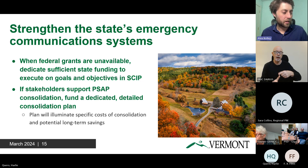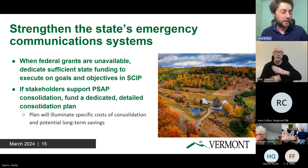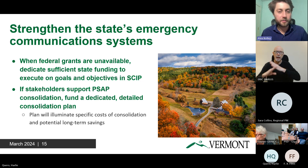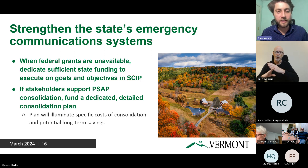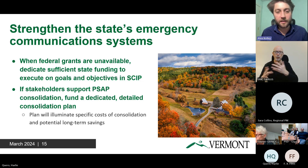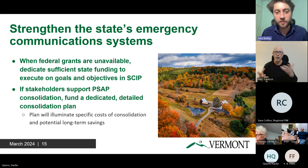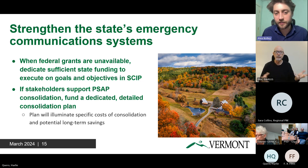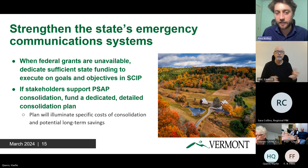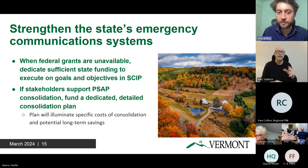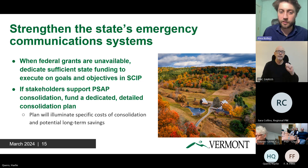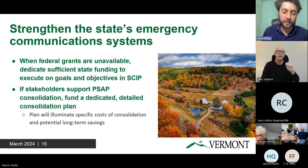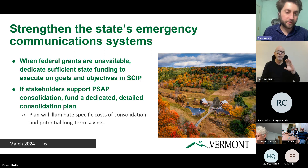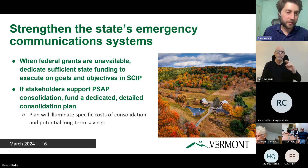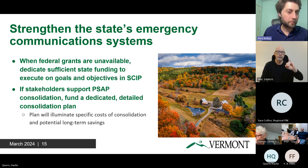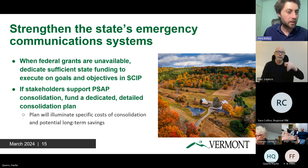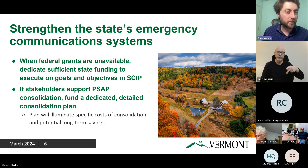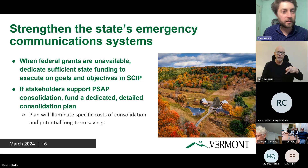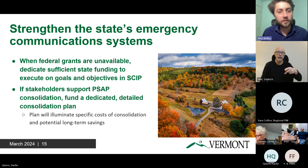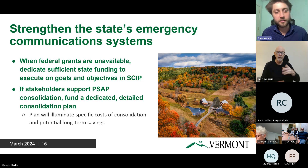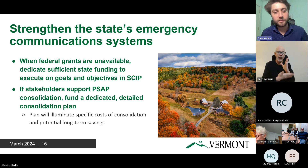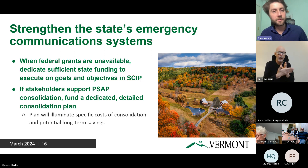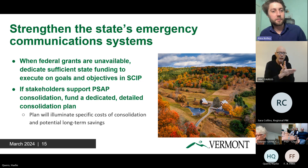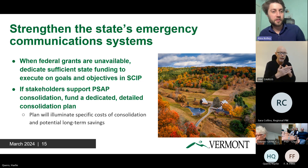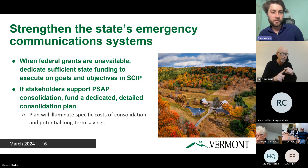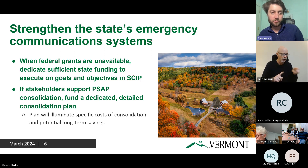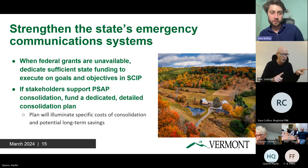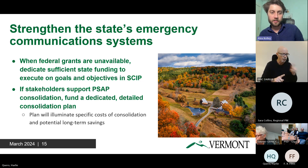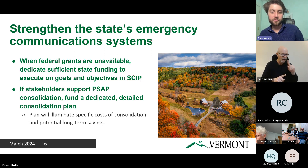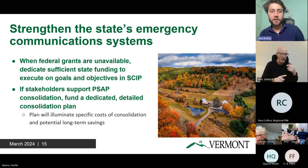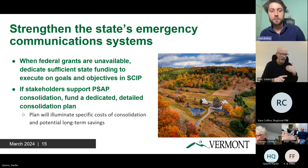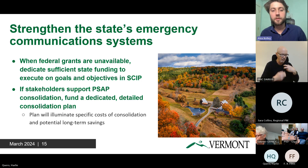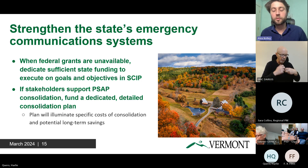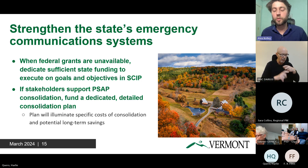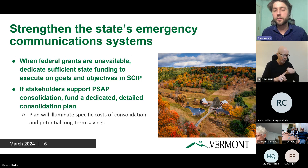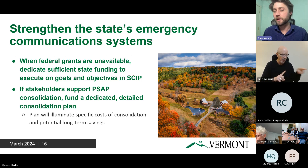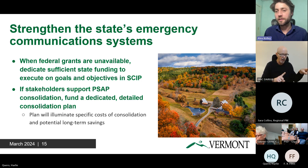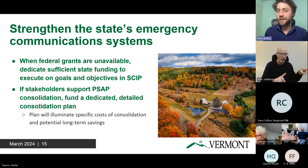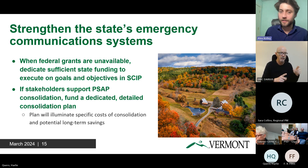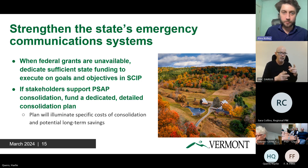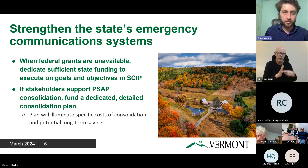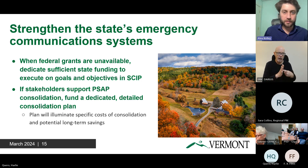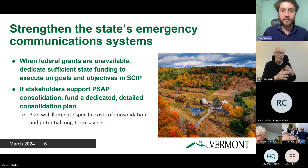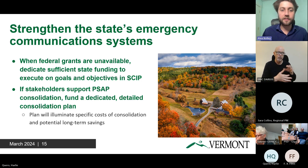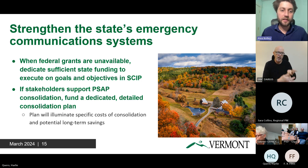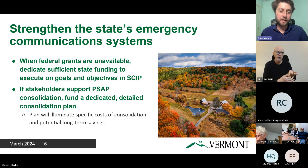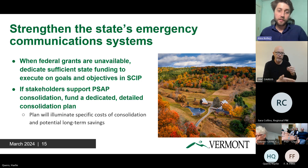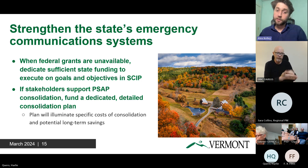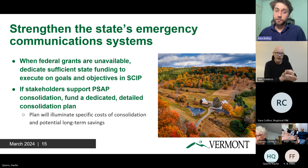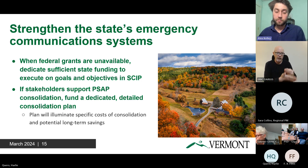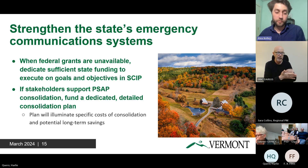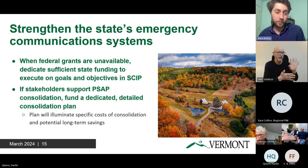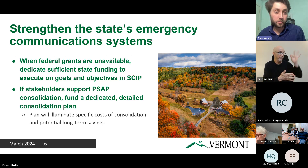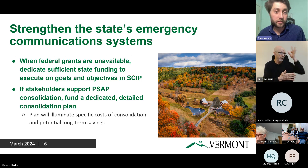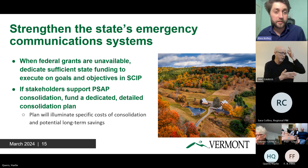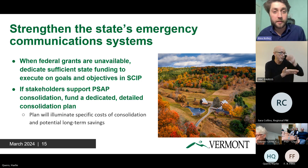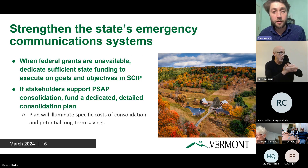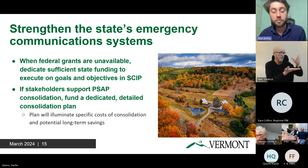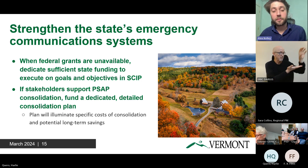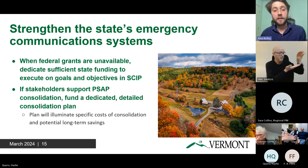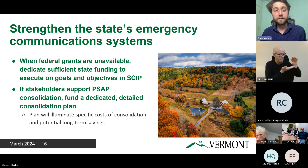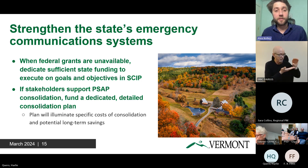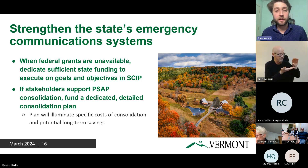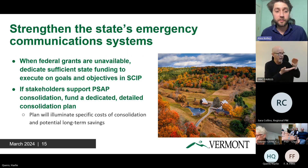that are yet to be tackled, and it's really a funding barrier. Sometimes there are federal grants available, but where they are not available, the state should be the one